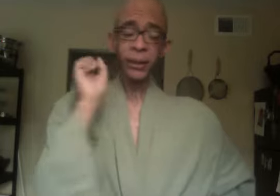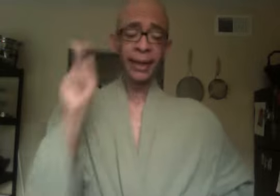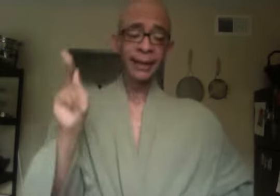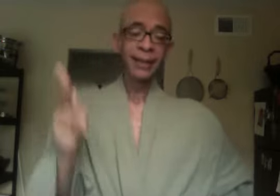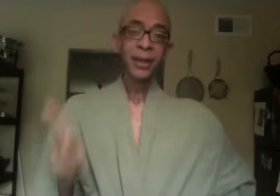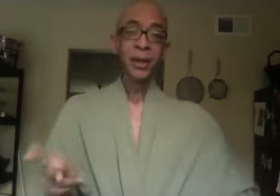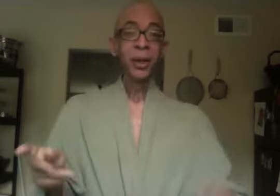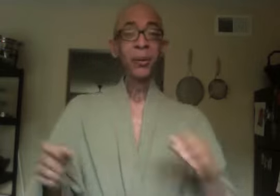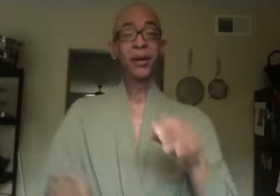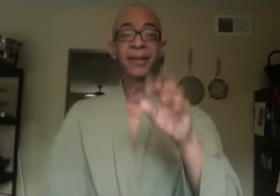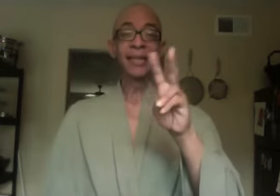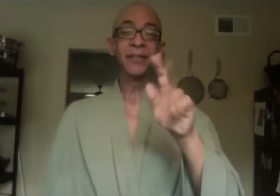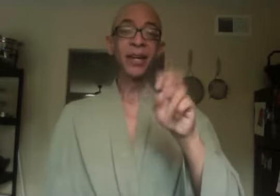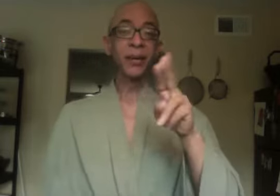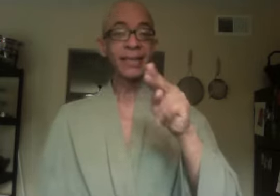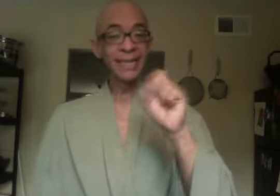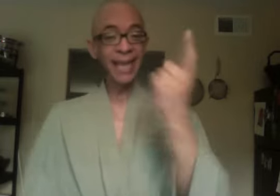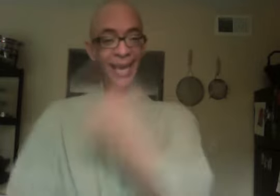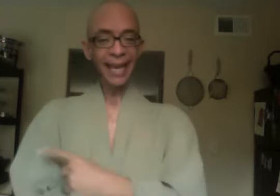Okay, well, it's Veterans Day.